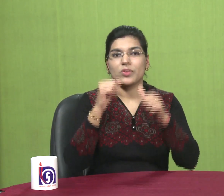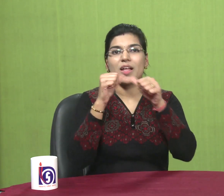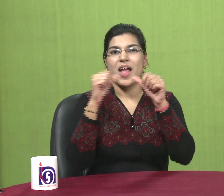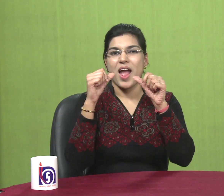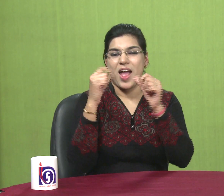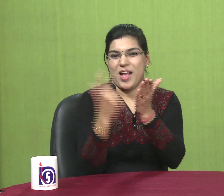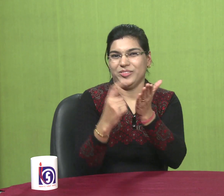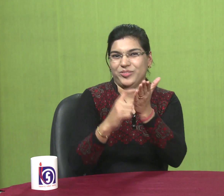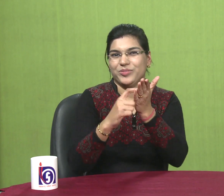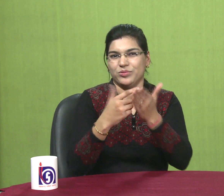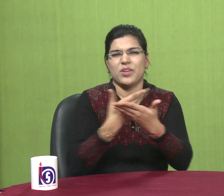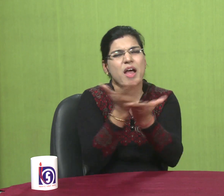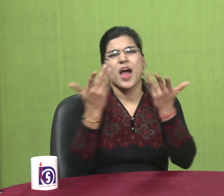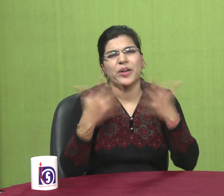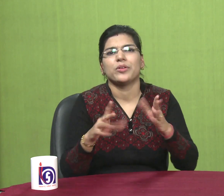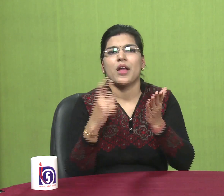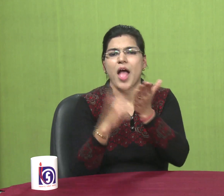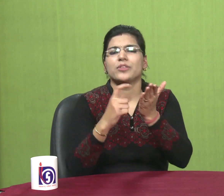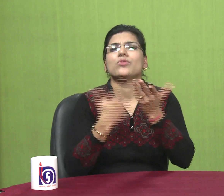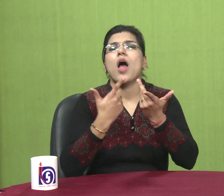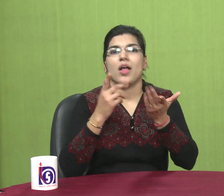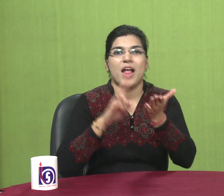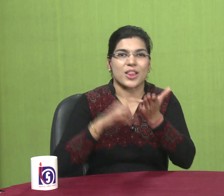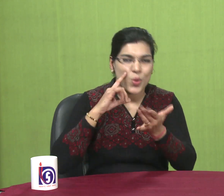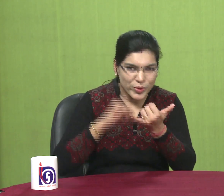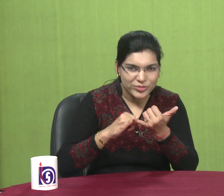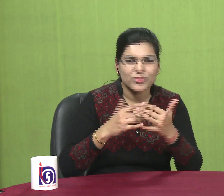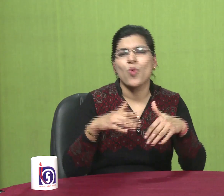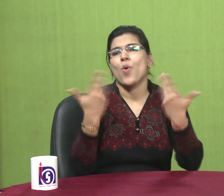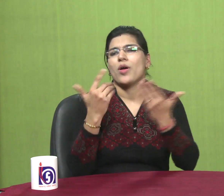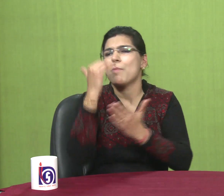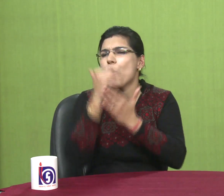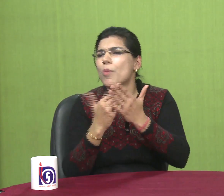Then is the address bar where you put the URL.